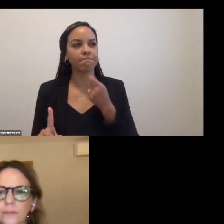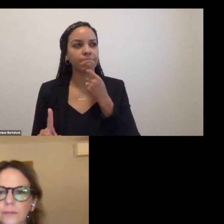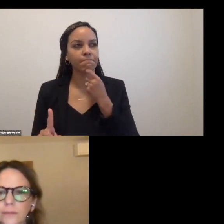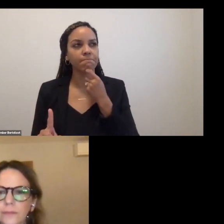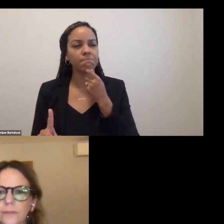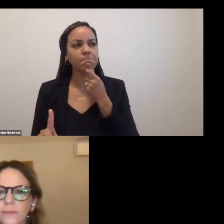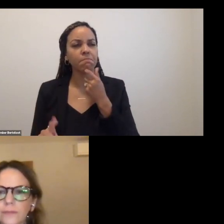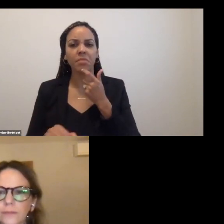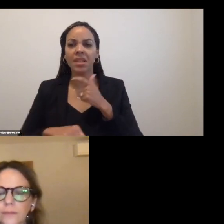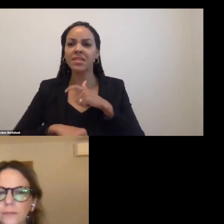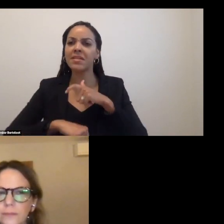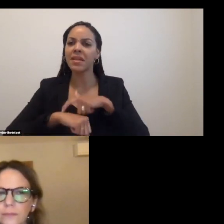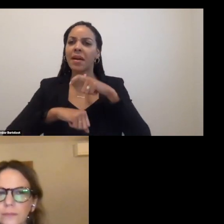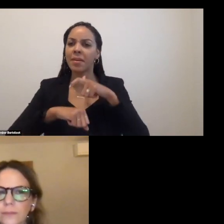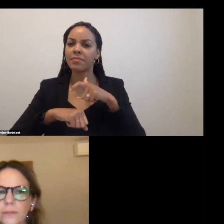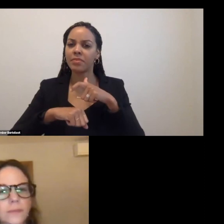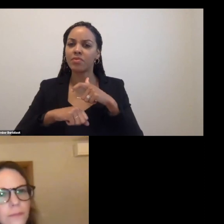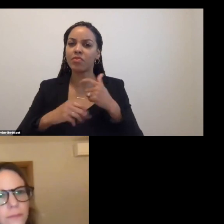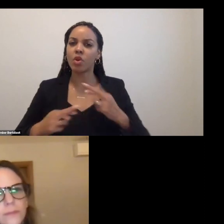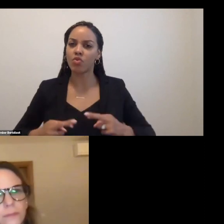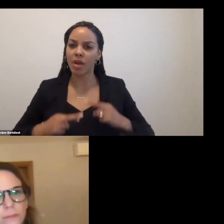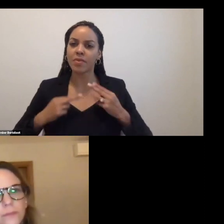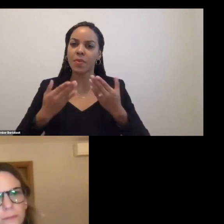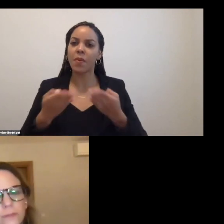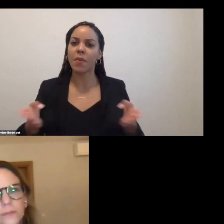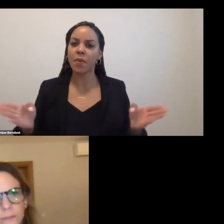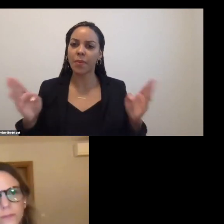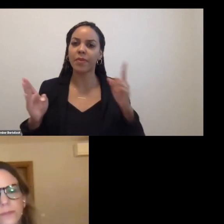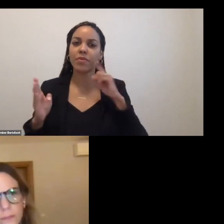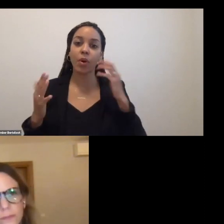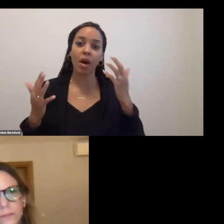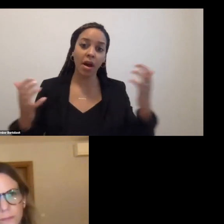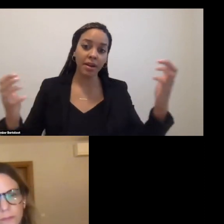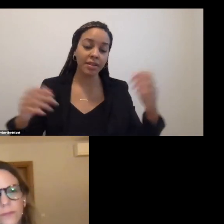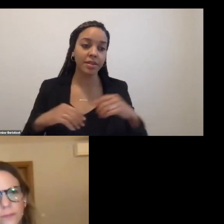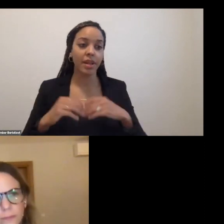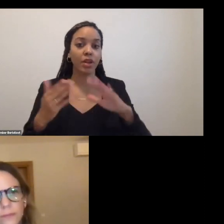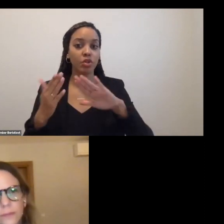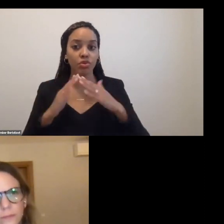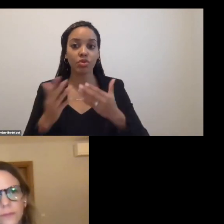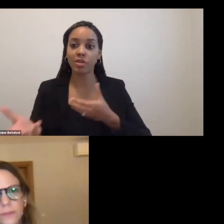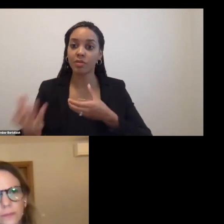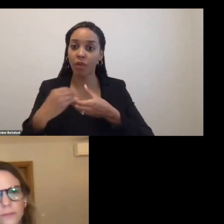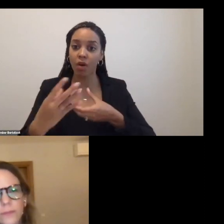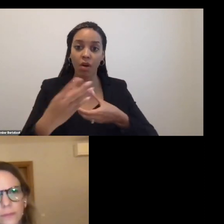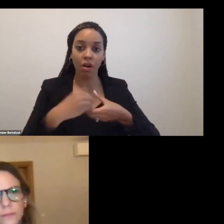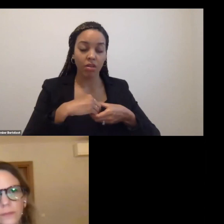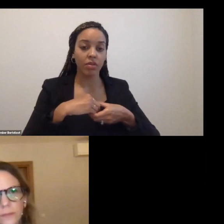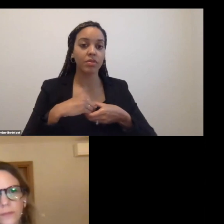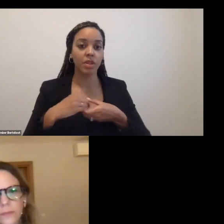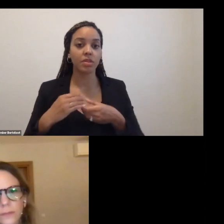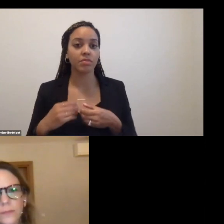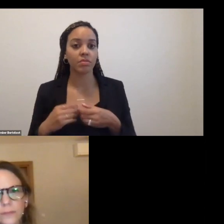to open residencies for audiences and the communities more, and to find ways